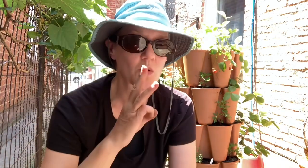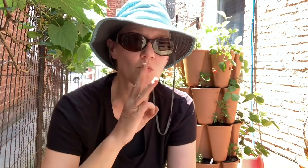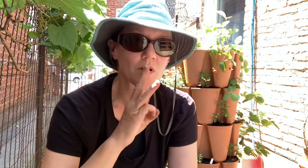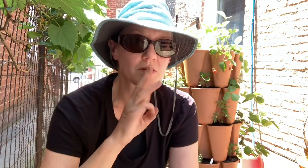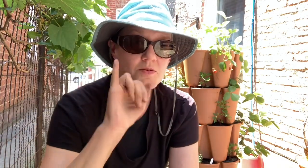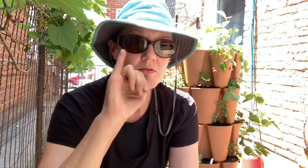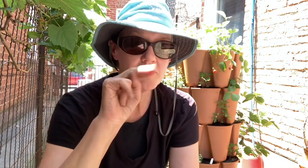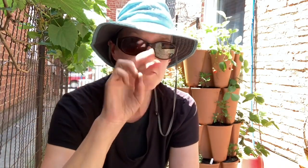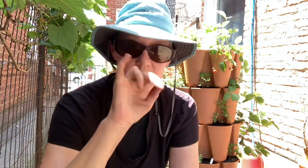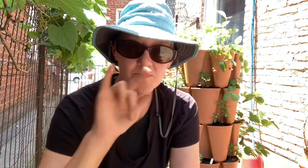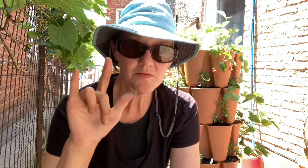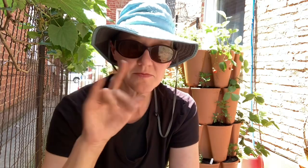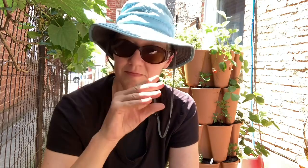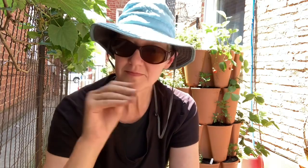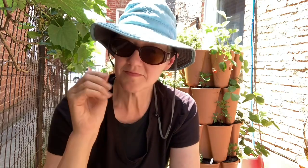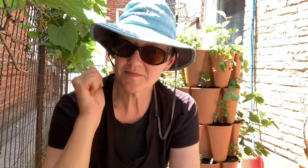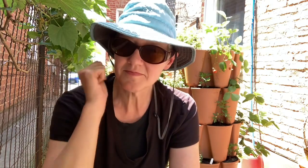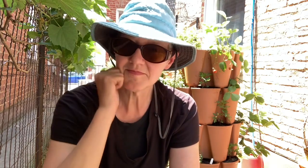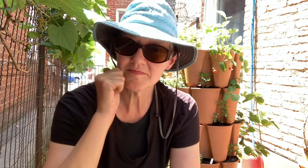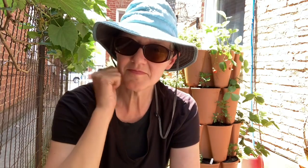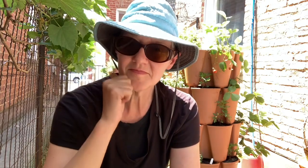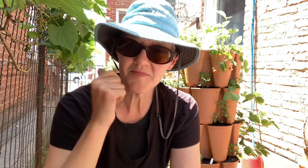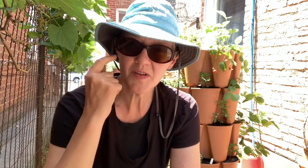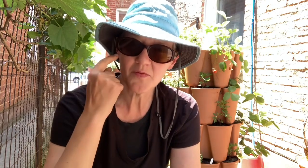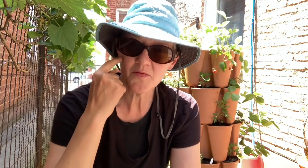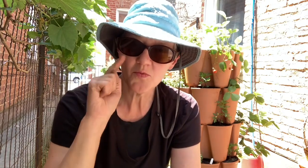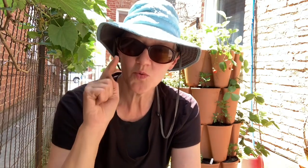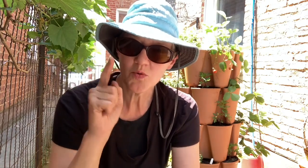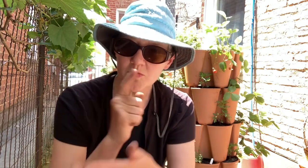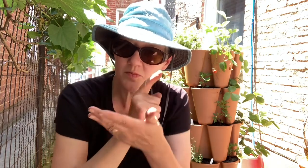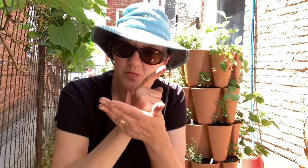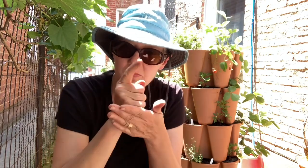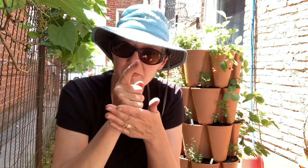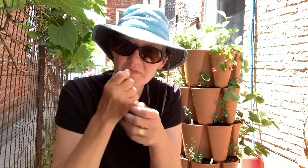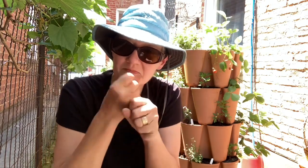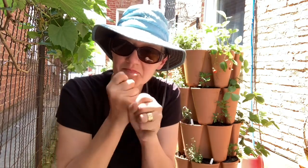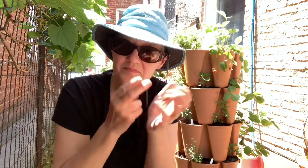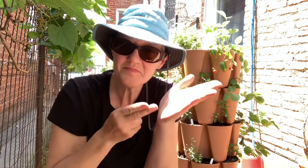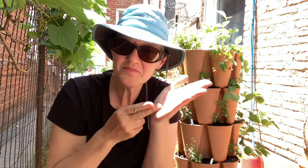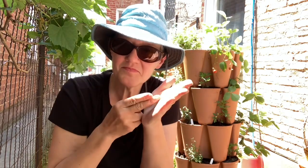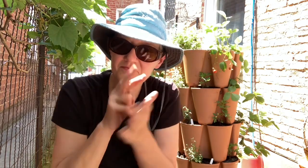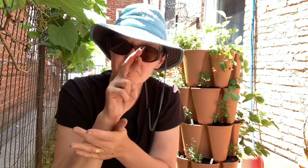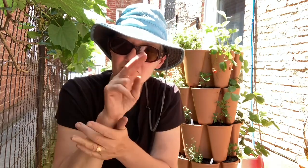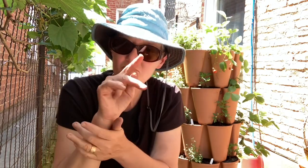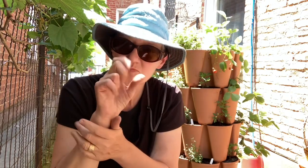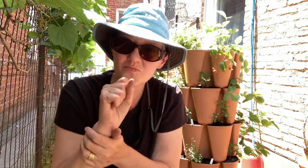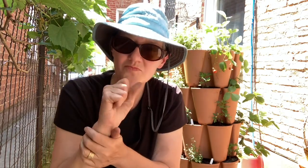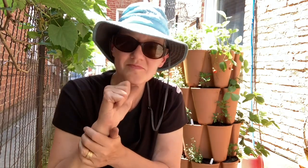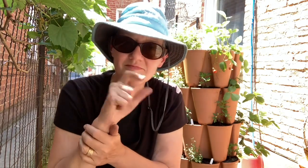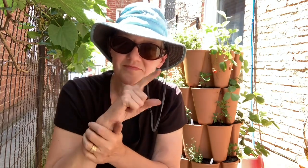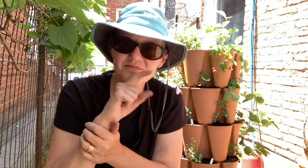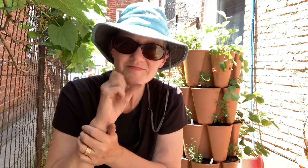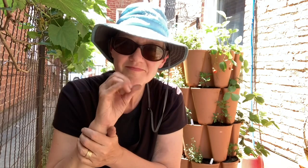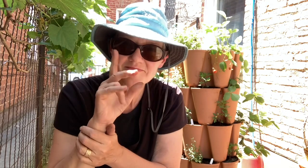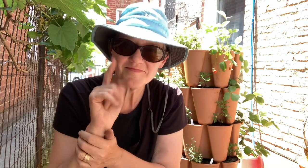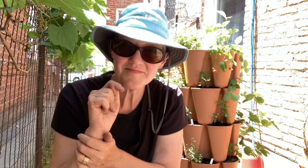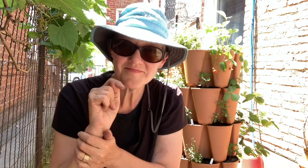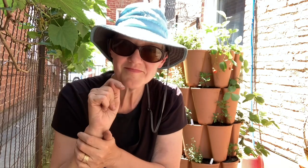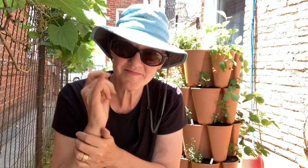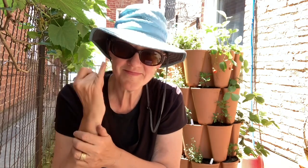mulch. So we're going to water them in well today and every day for a week to make sure those roots don't dry out.